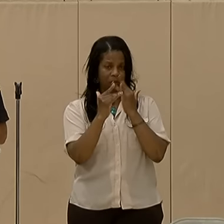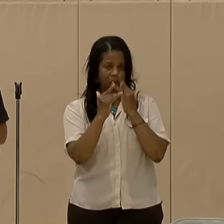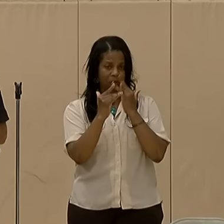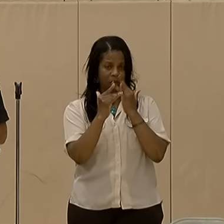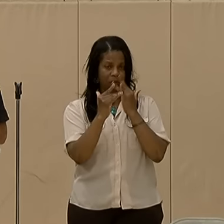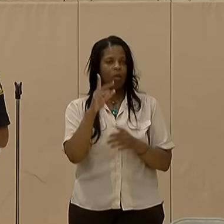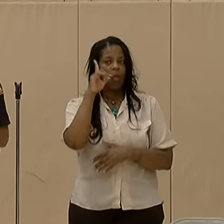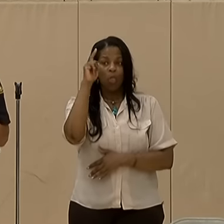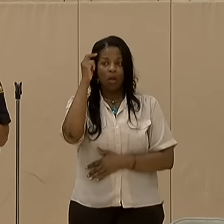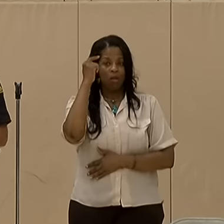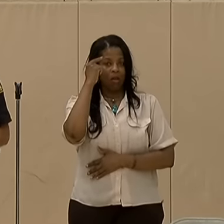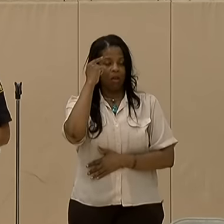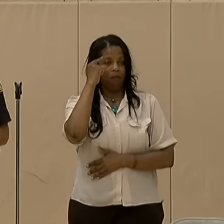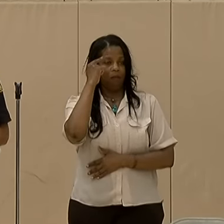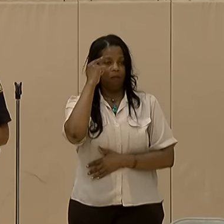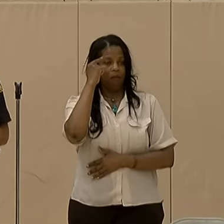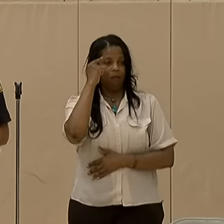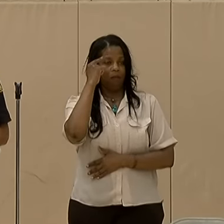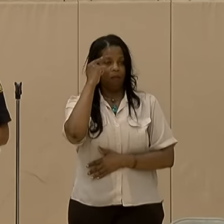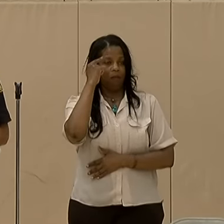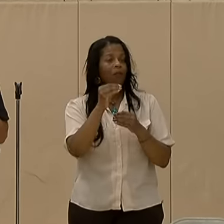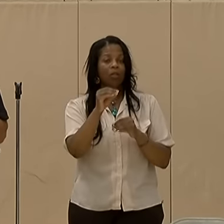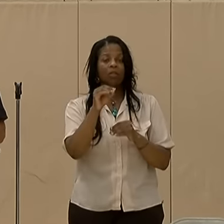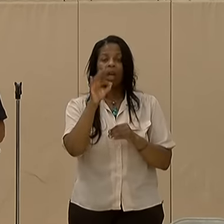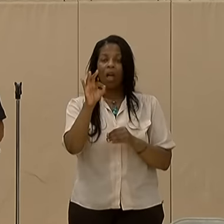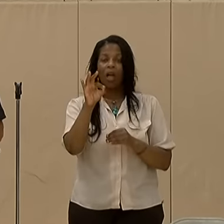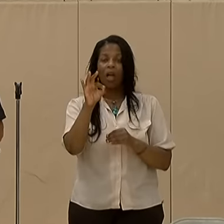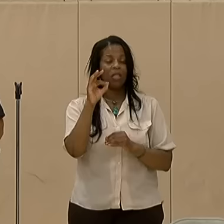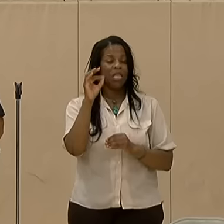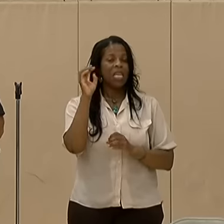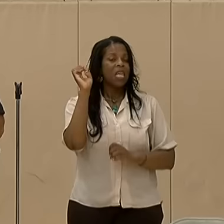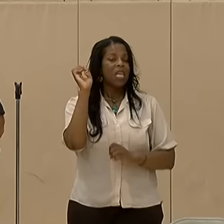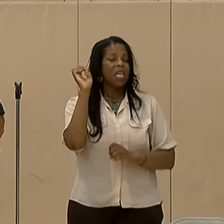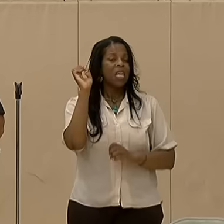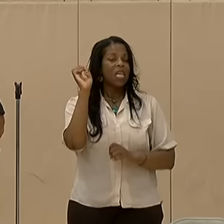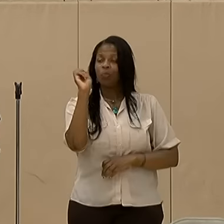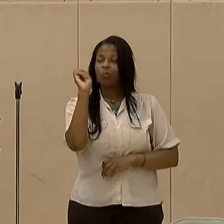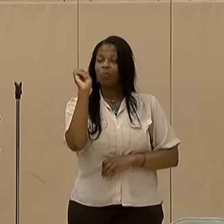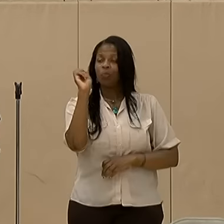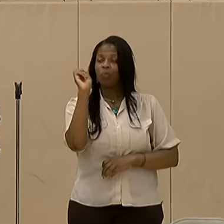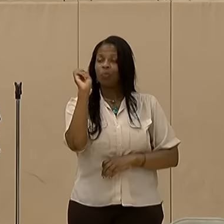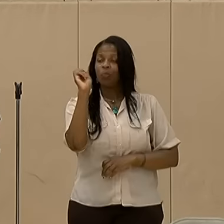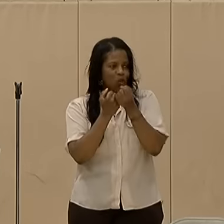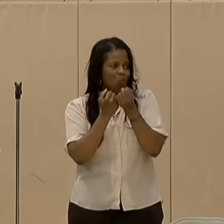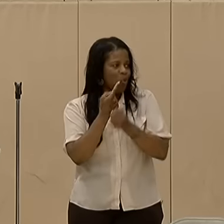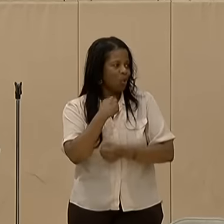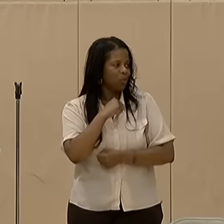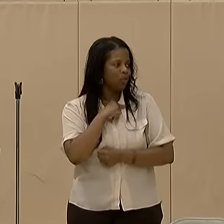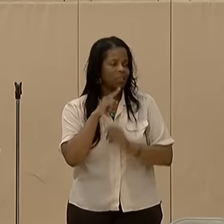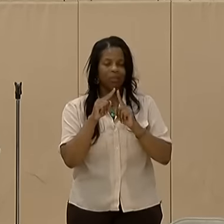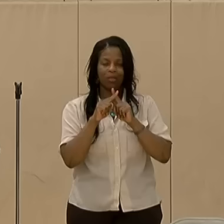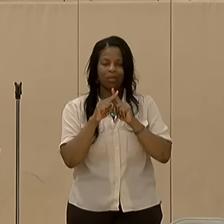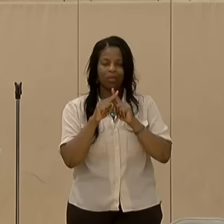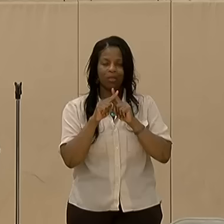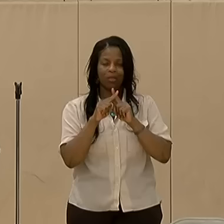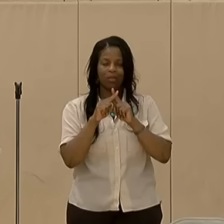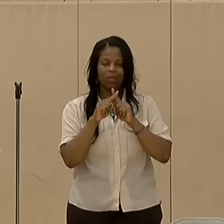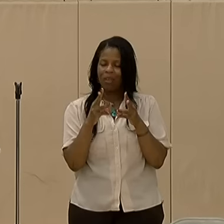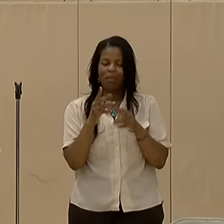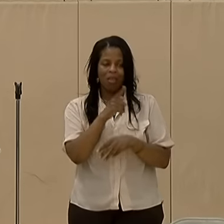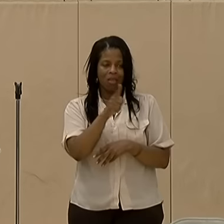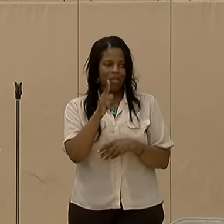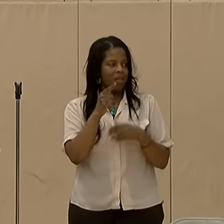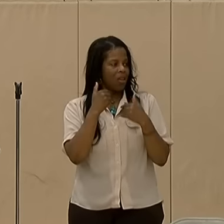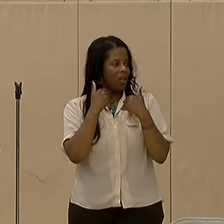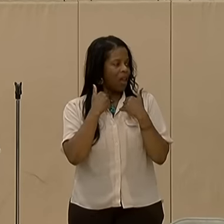The Governor's Office of Emergency Services supports us in a lot of different ways. They